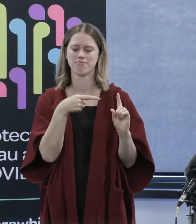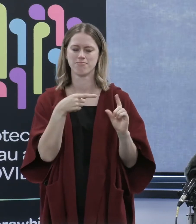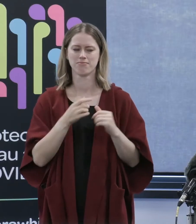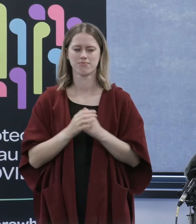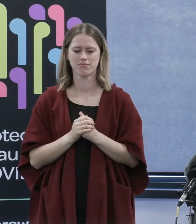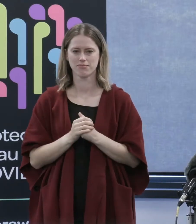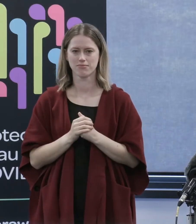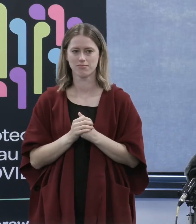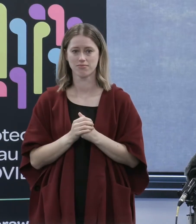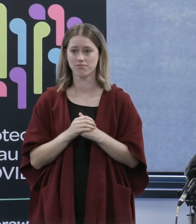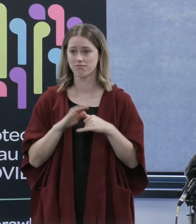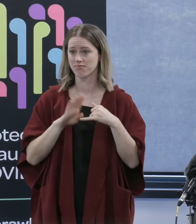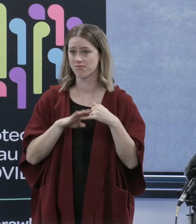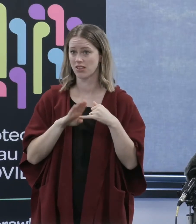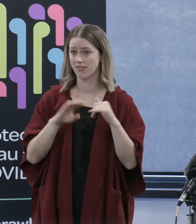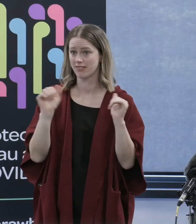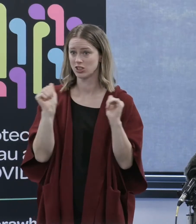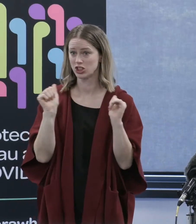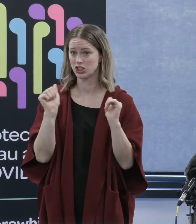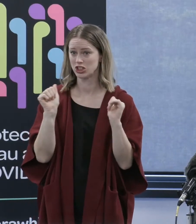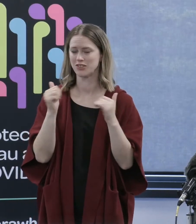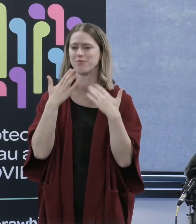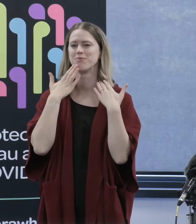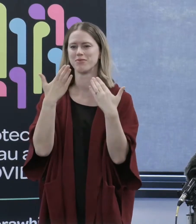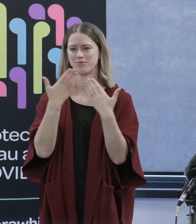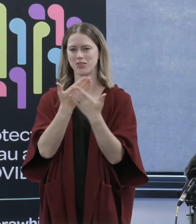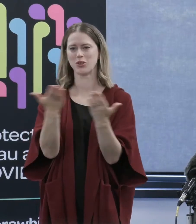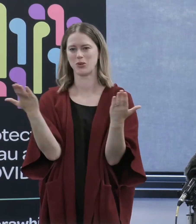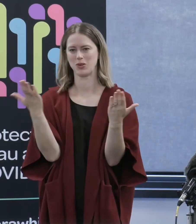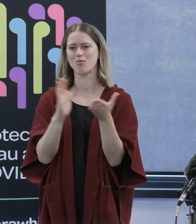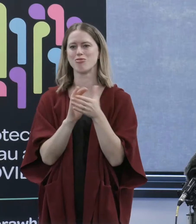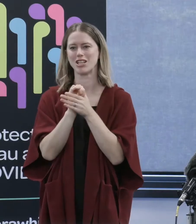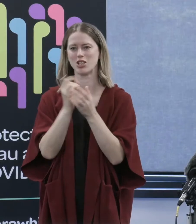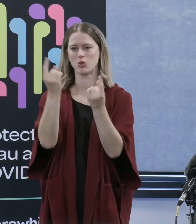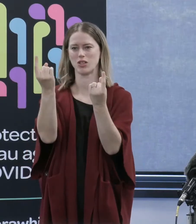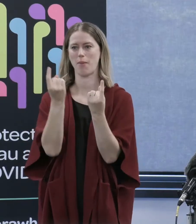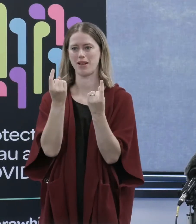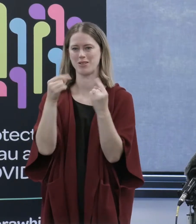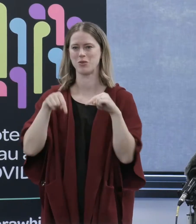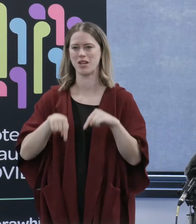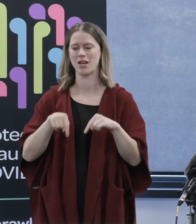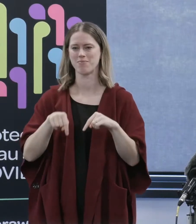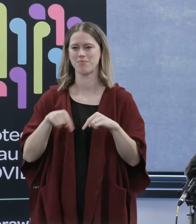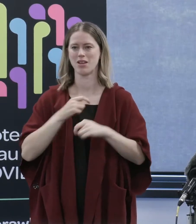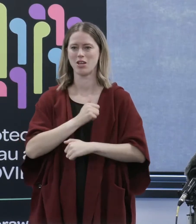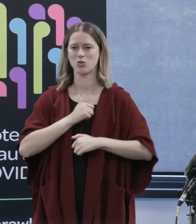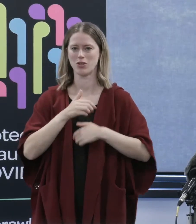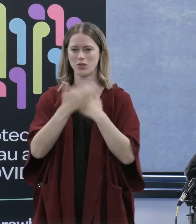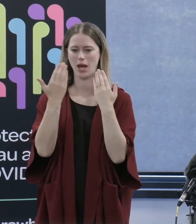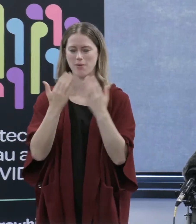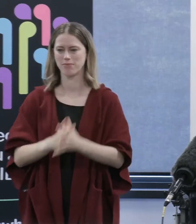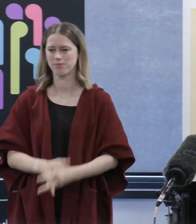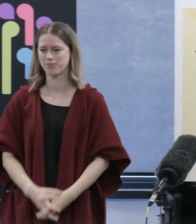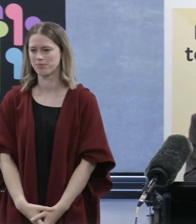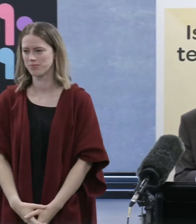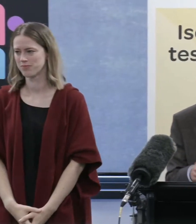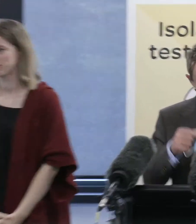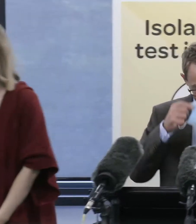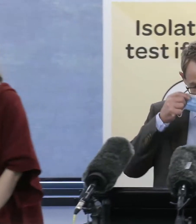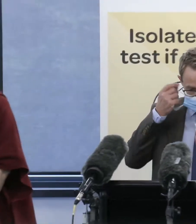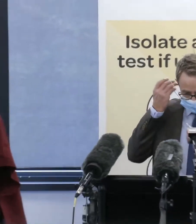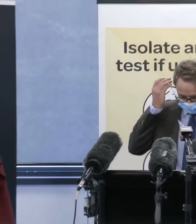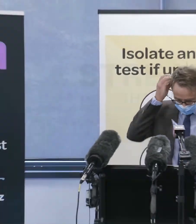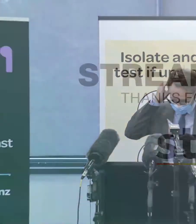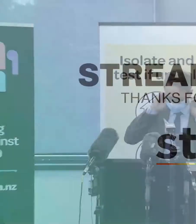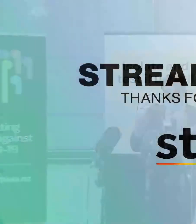Health. Any final questions? If not, thank you very much. Really appreciate you coming up the road, and enjoy the rest of the day. Kia ora. Thank you.